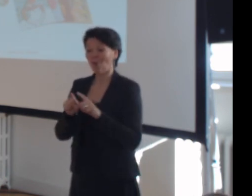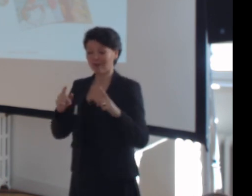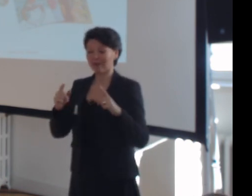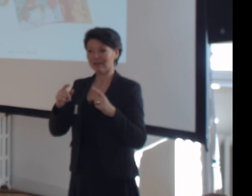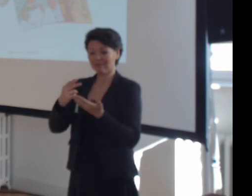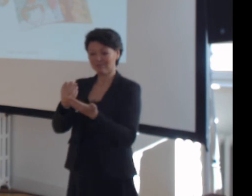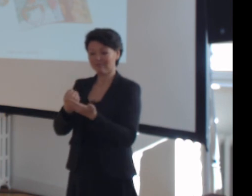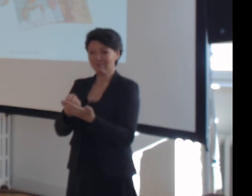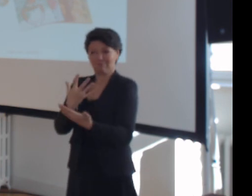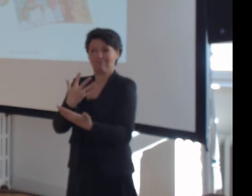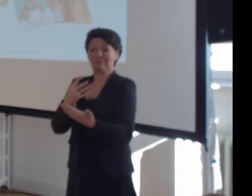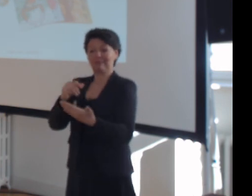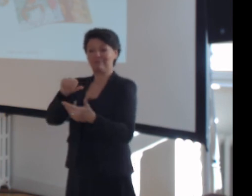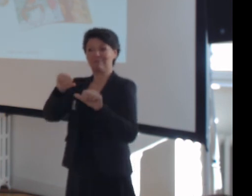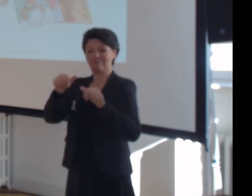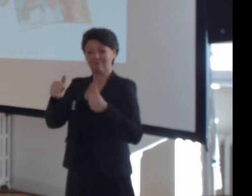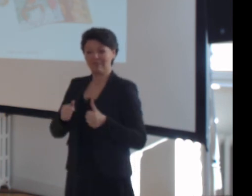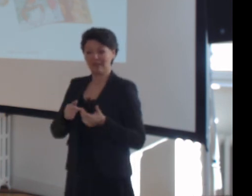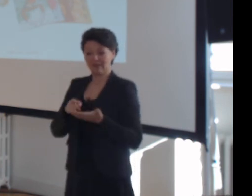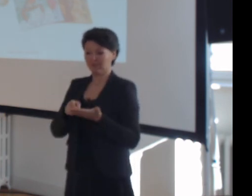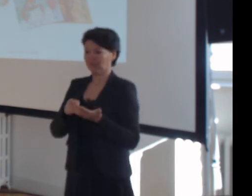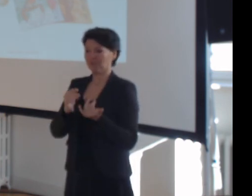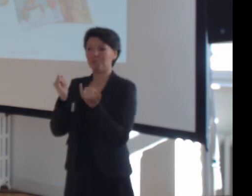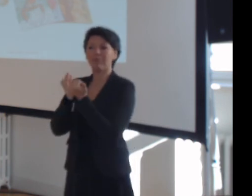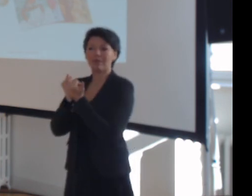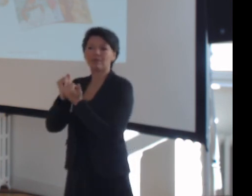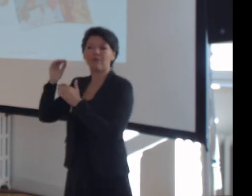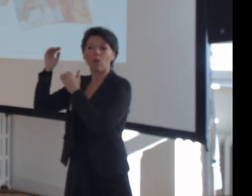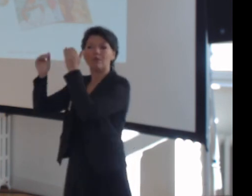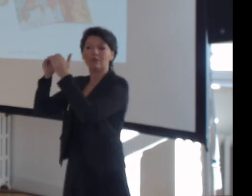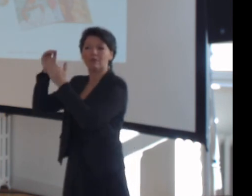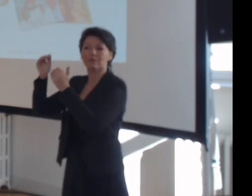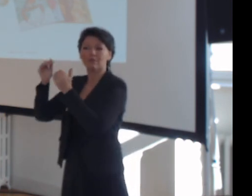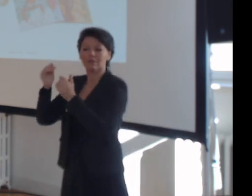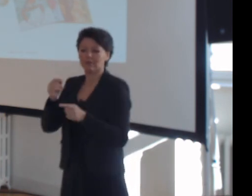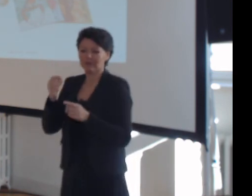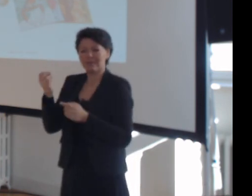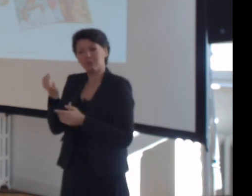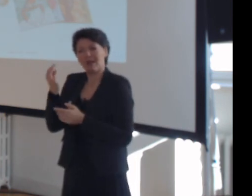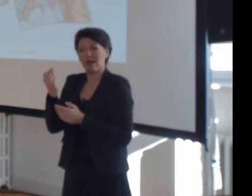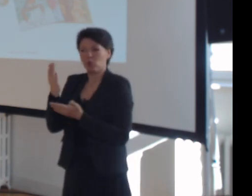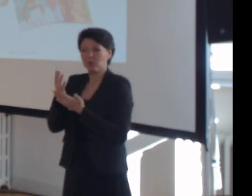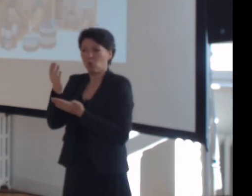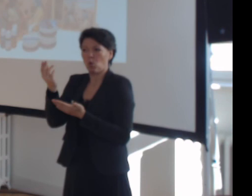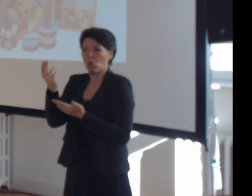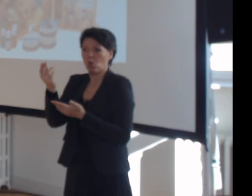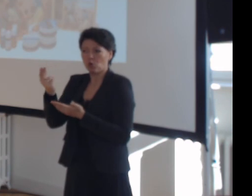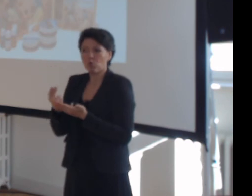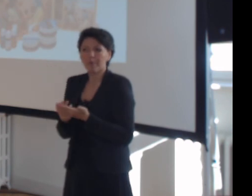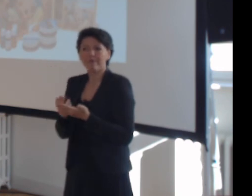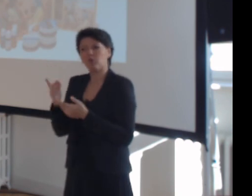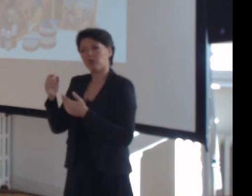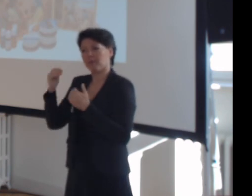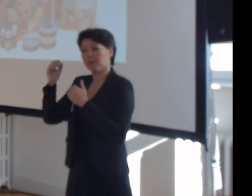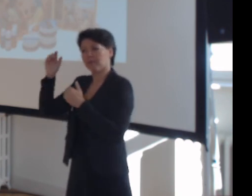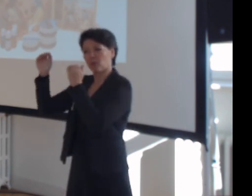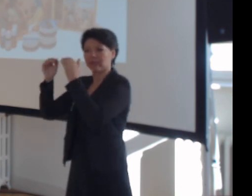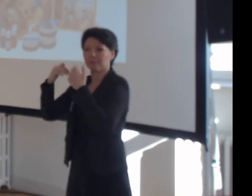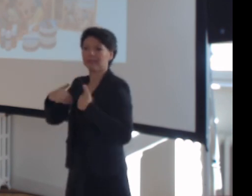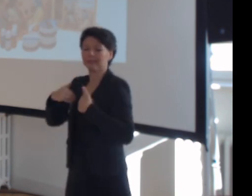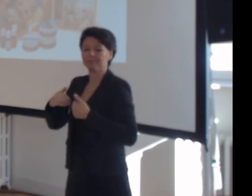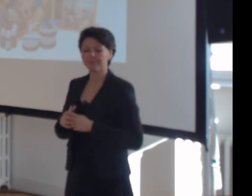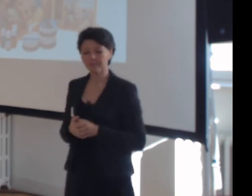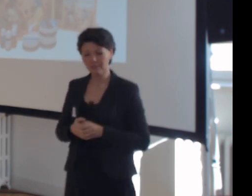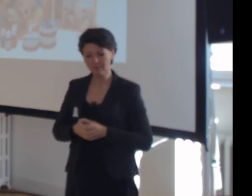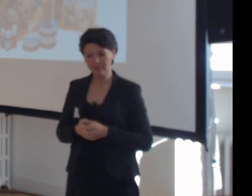that appear are suitable for adults. It's actually specially designed for people with dementia. Now